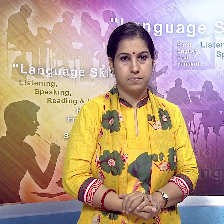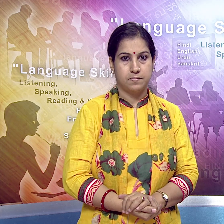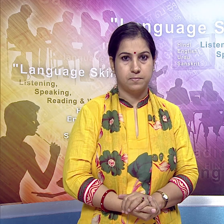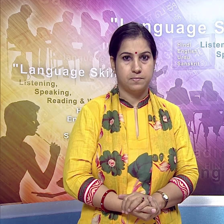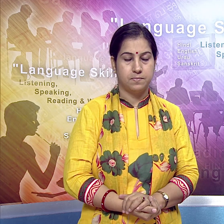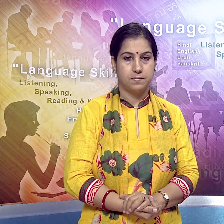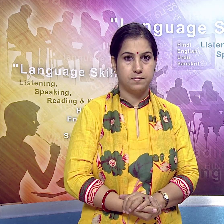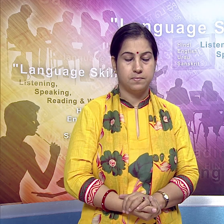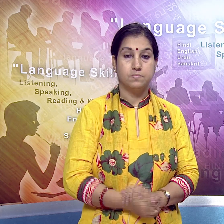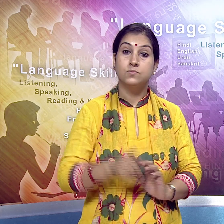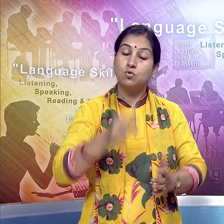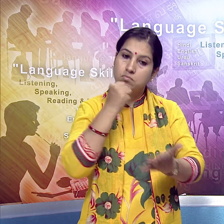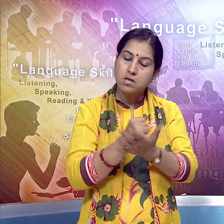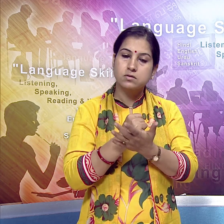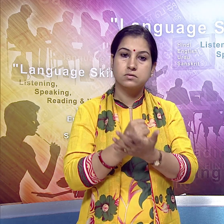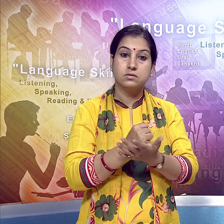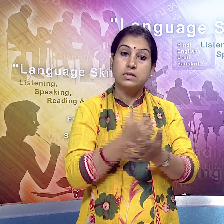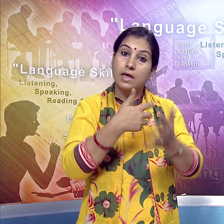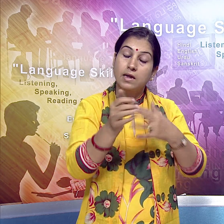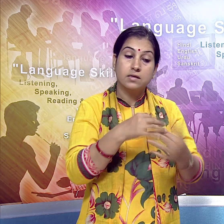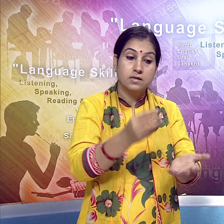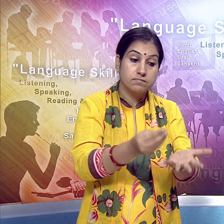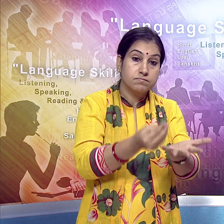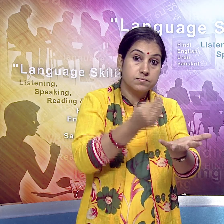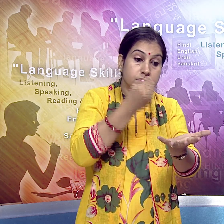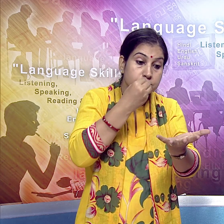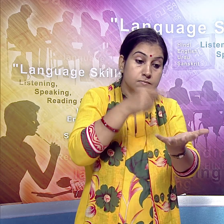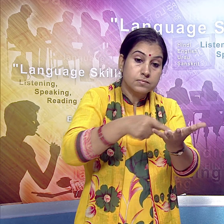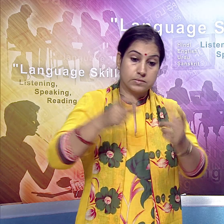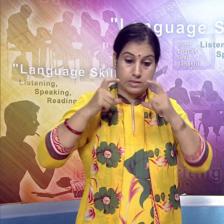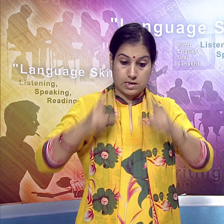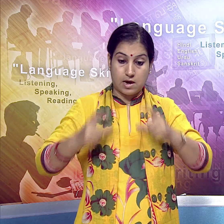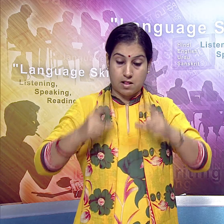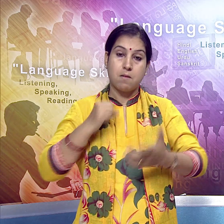So we must be careful in whatever we are eating.